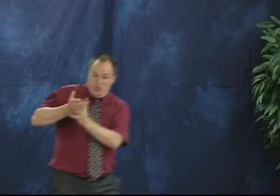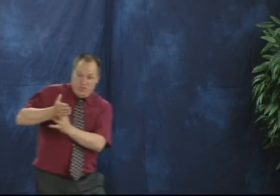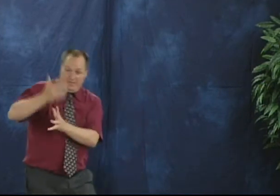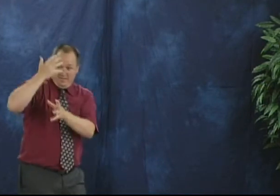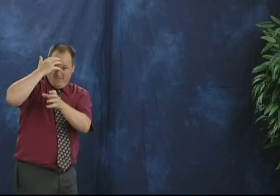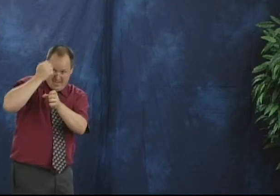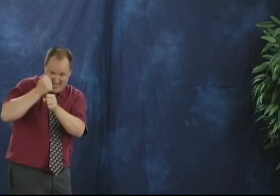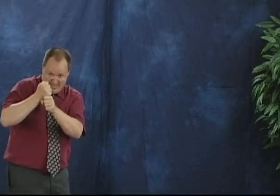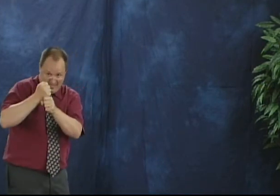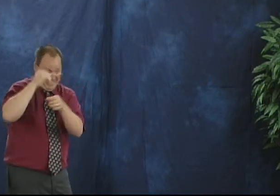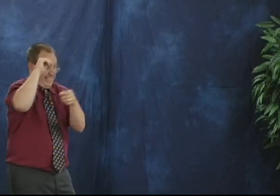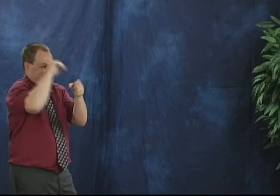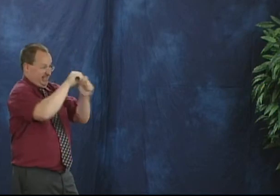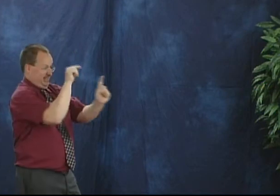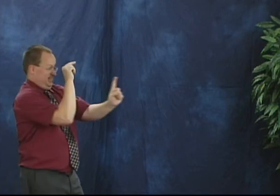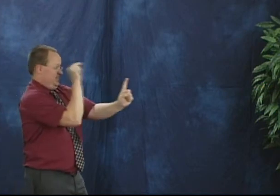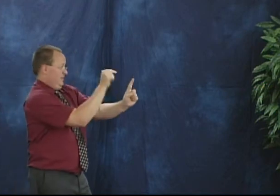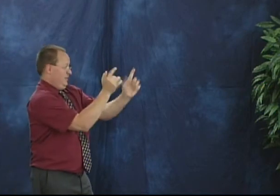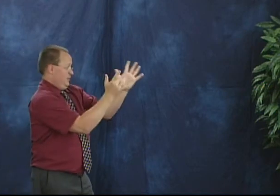Through faith in him,